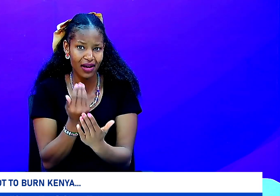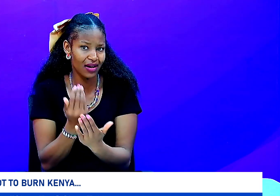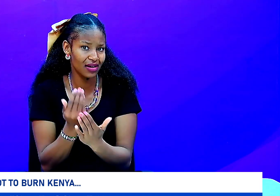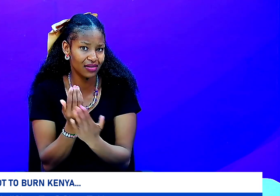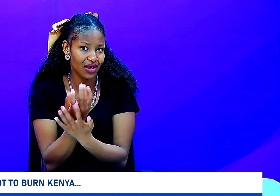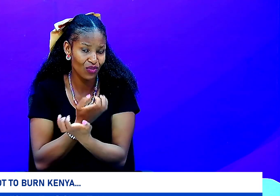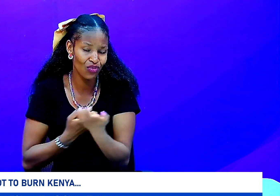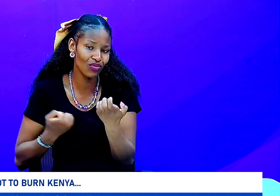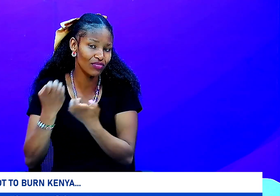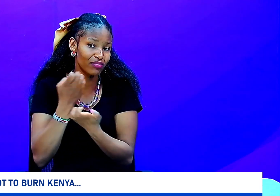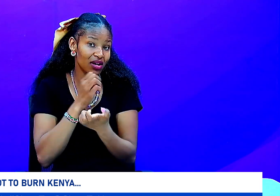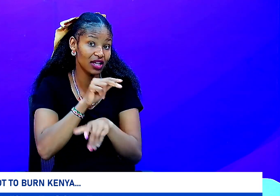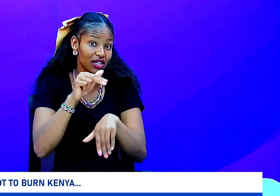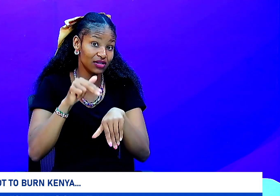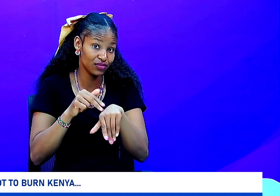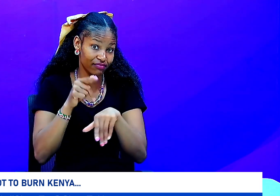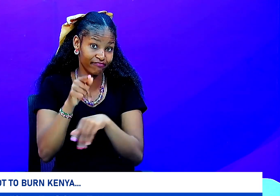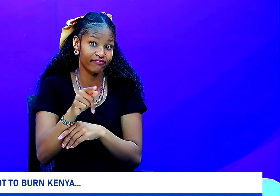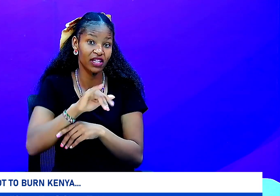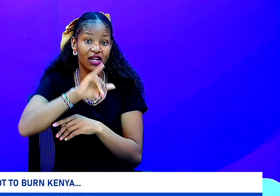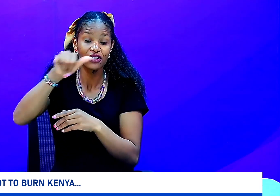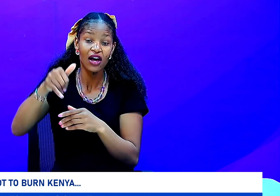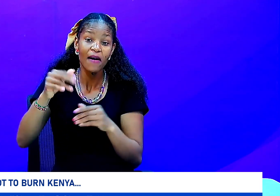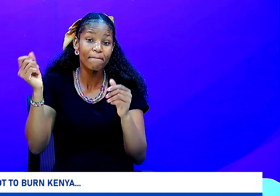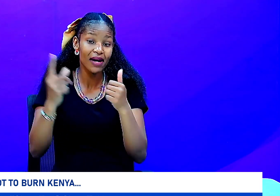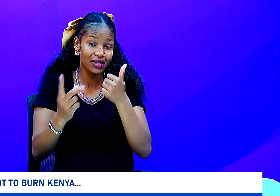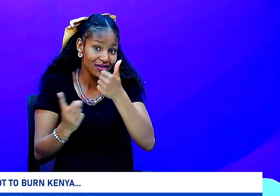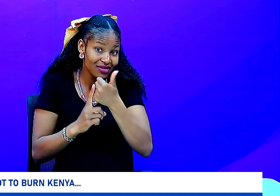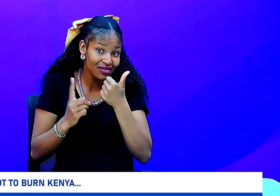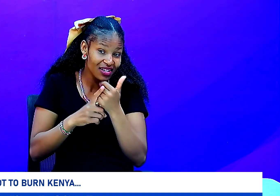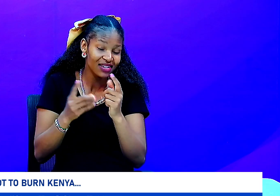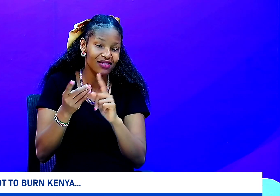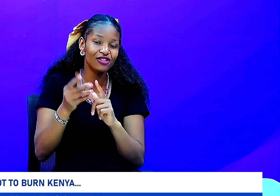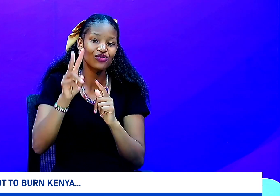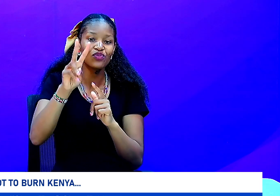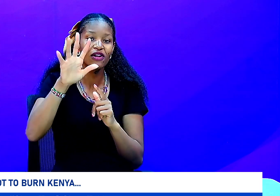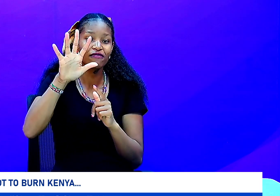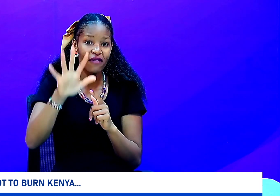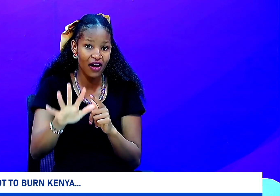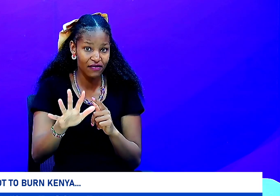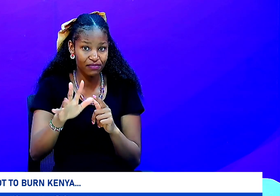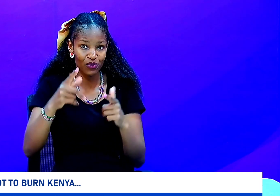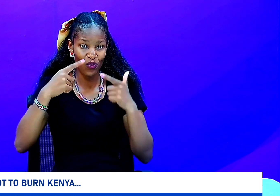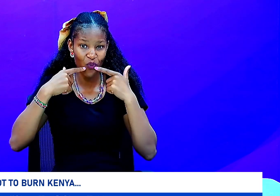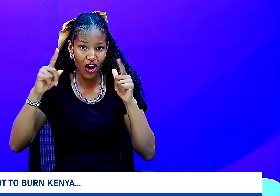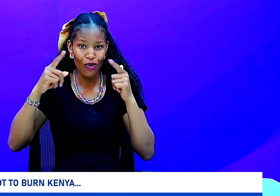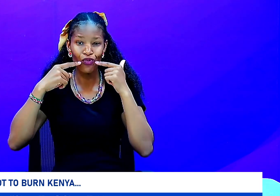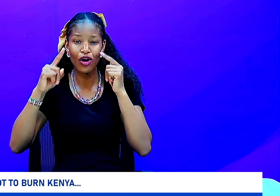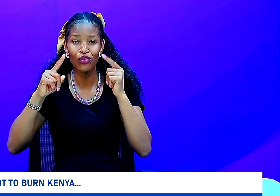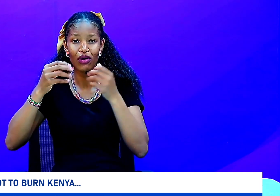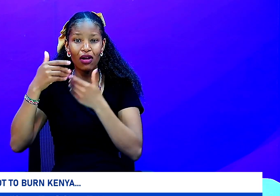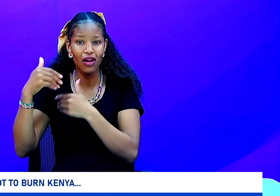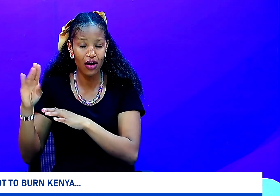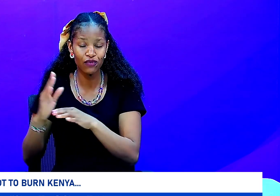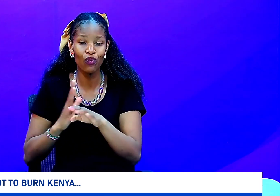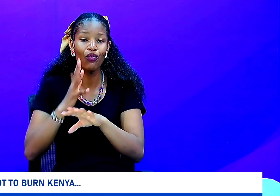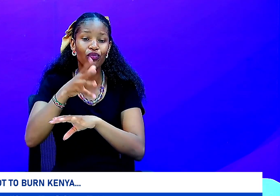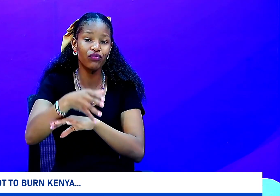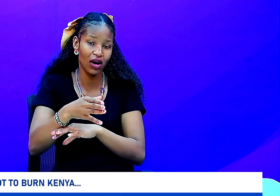to sabotage the economy of the nation. The June 25th anniversary